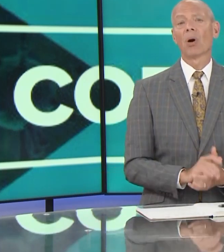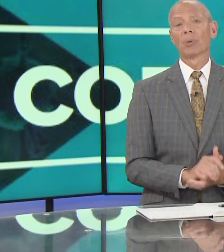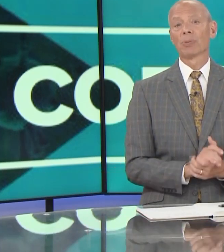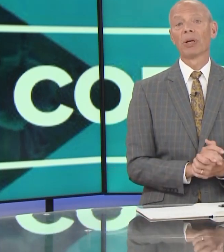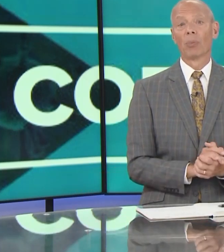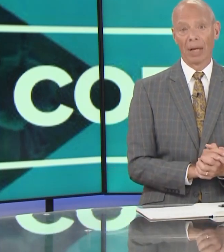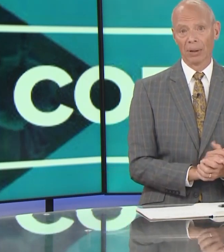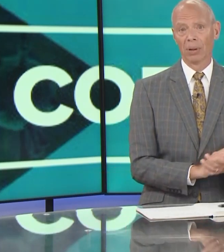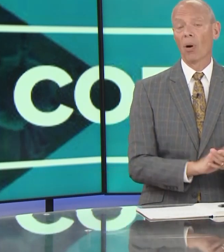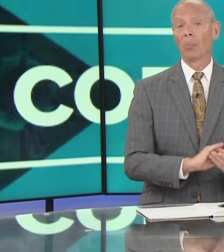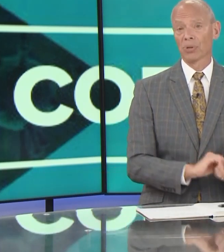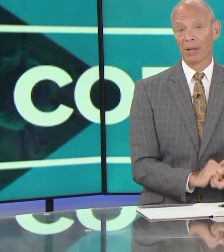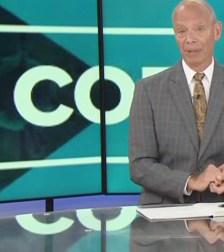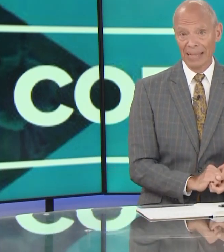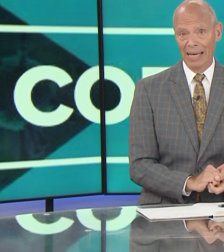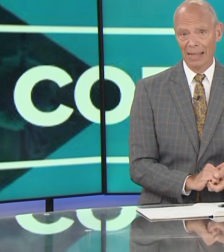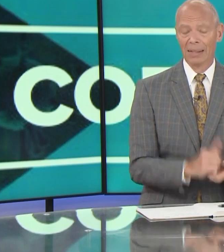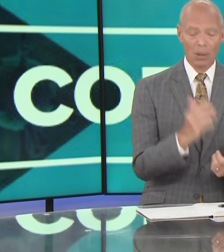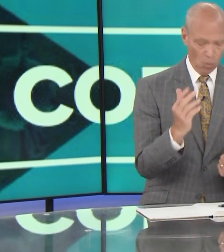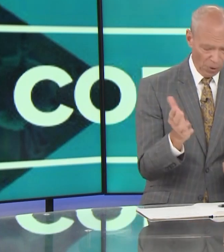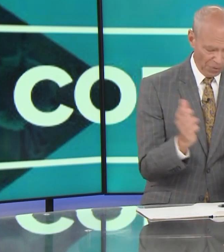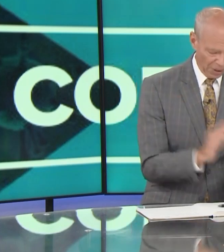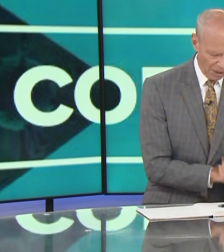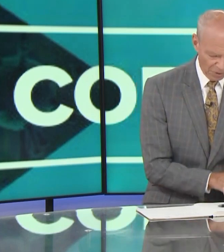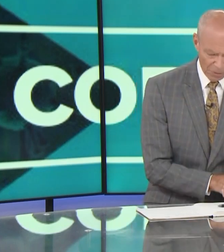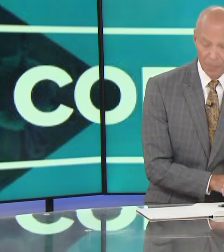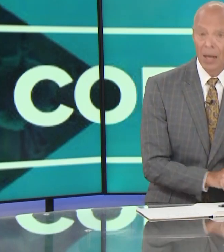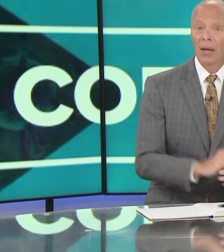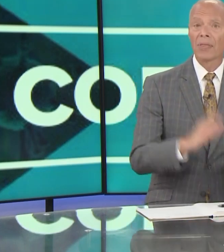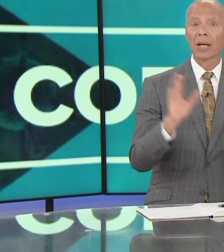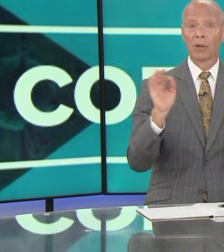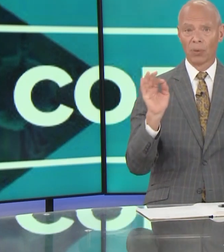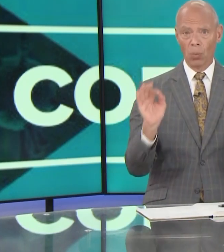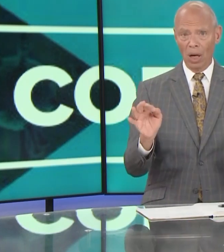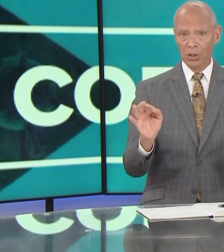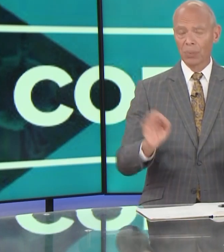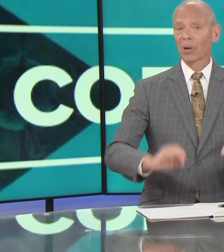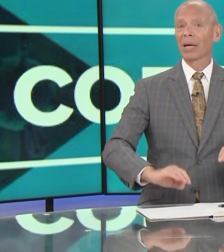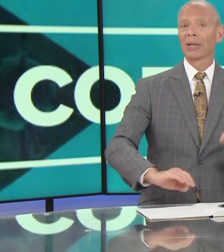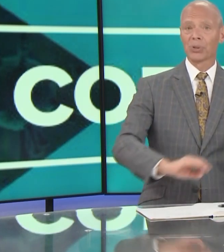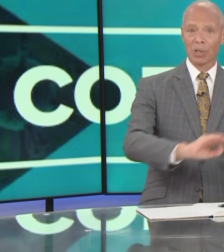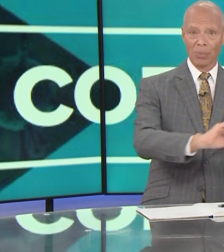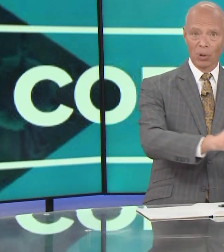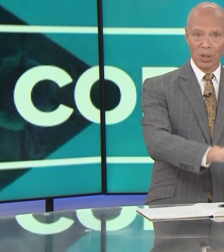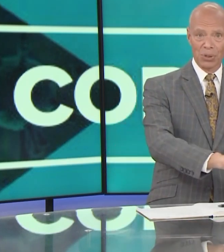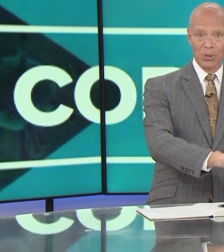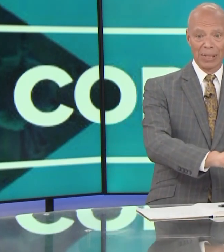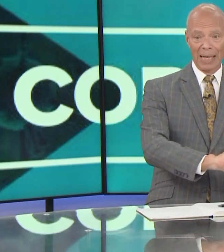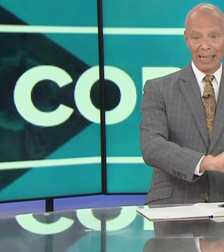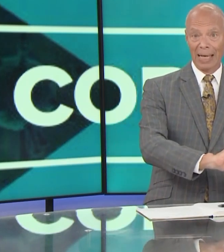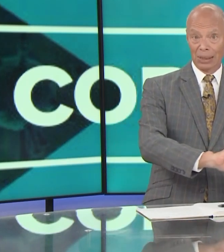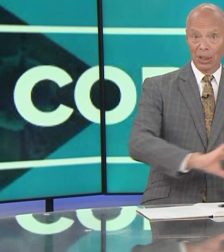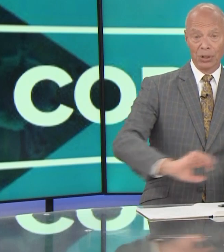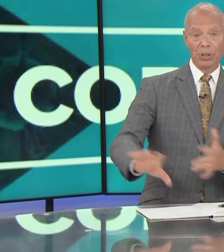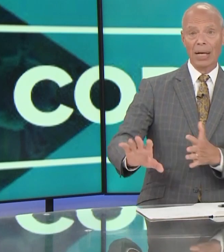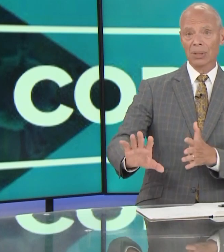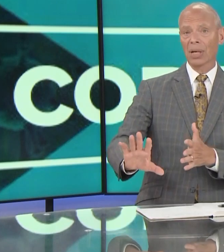Key will almost be a regular almost every day with the governor. Thank you for watching. We're going to answer some of the questions